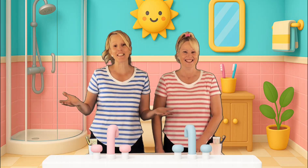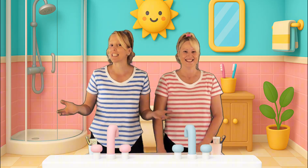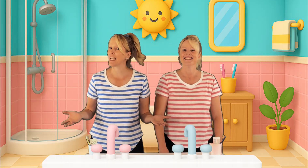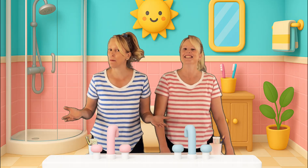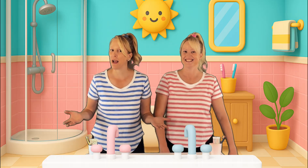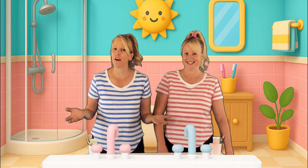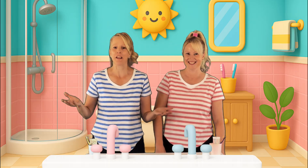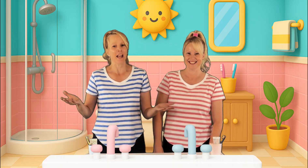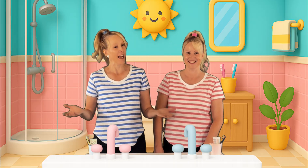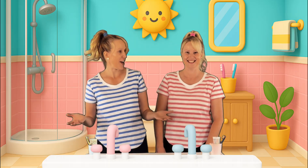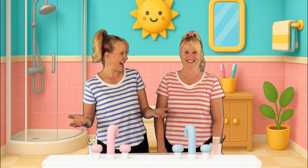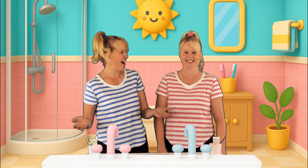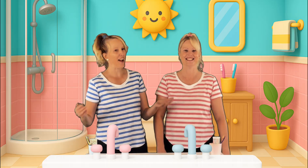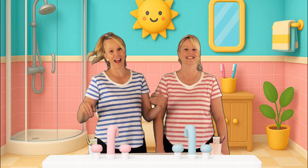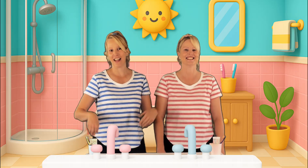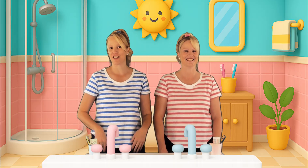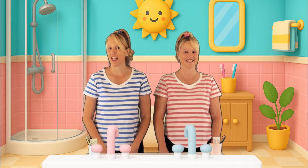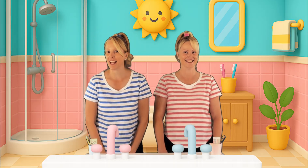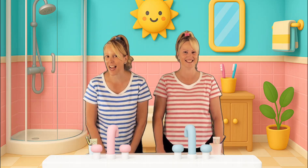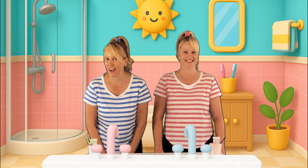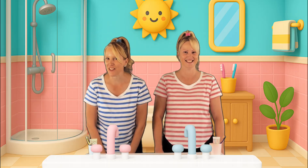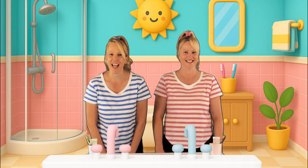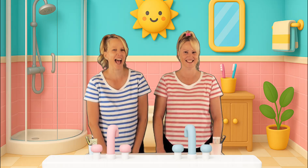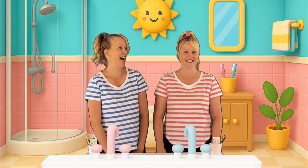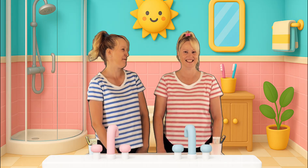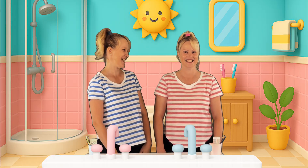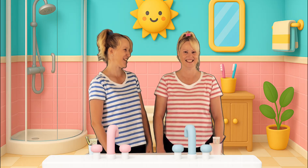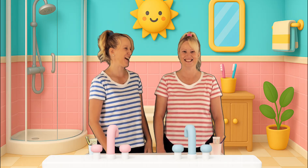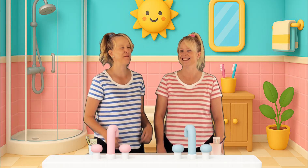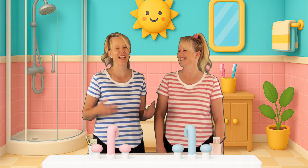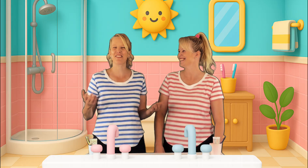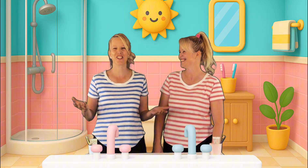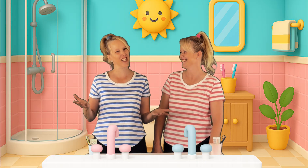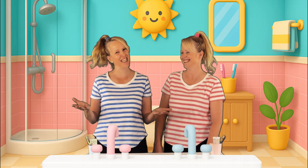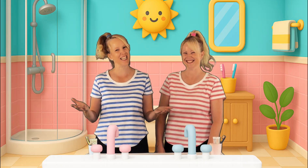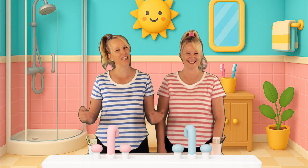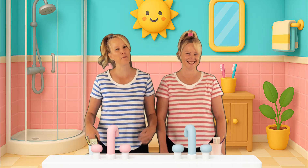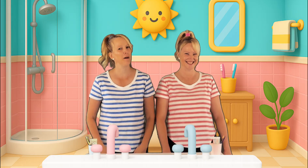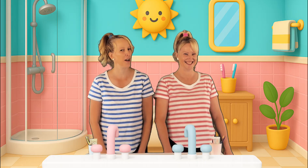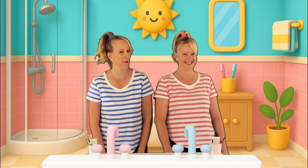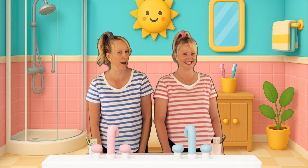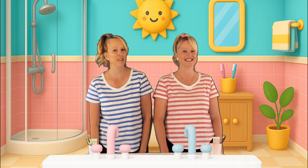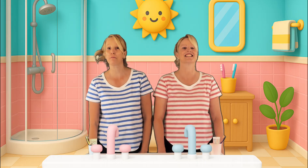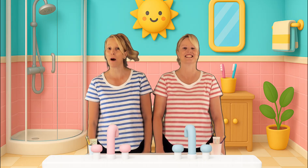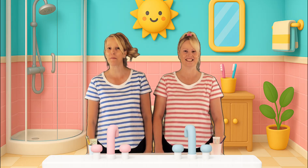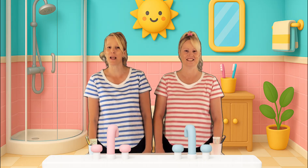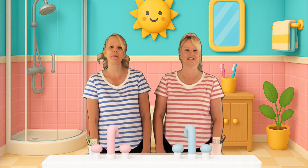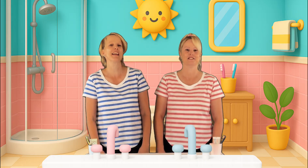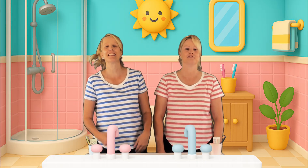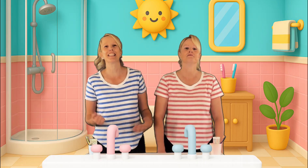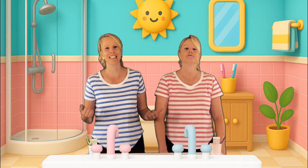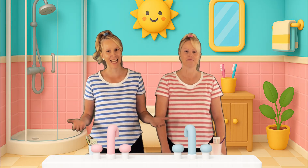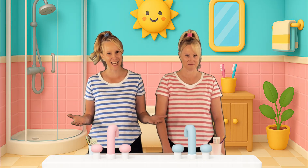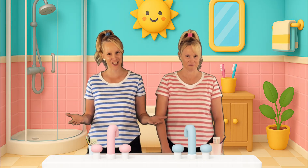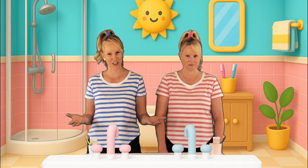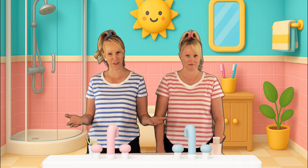keep an eye out and check out how many times our cheeky little Milo mouse pops up in today's show,